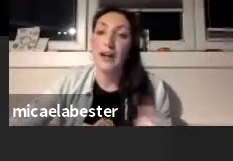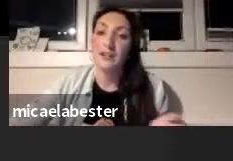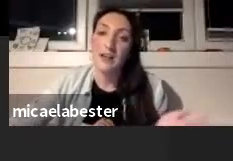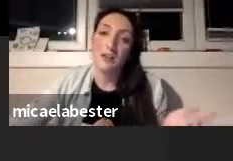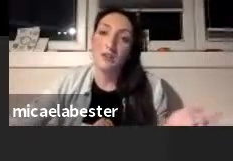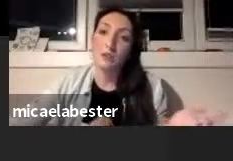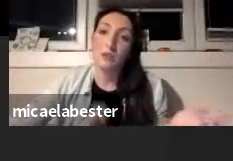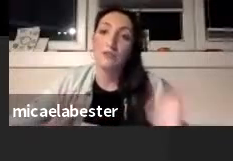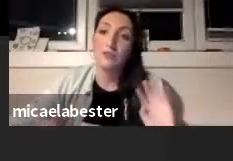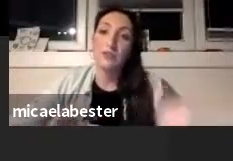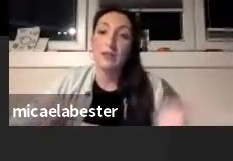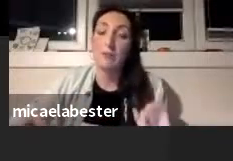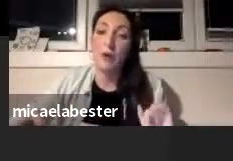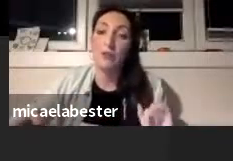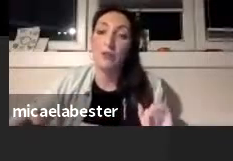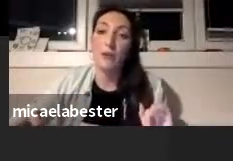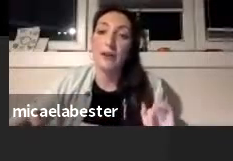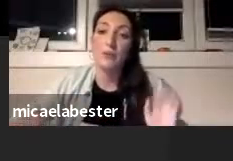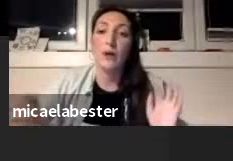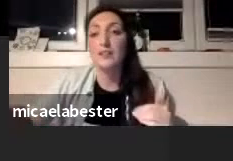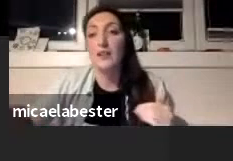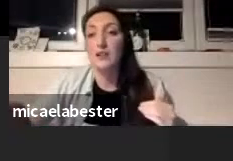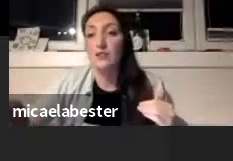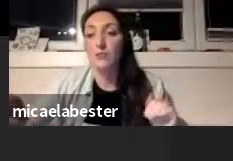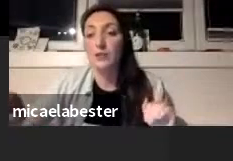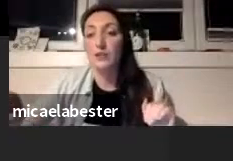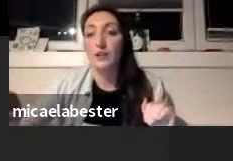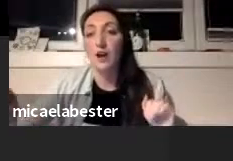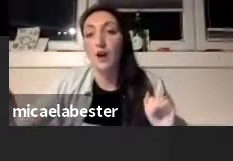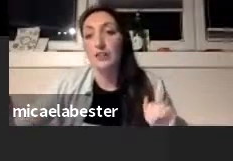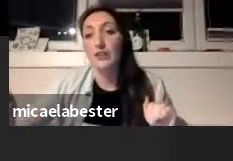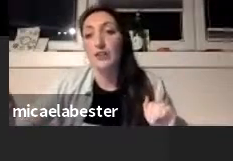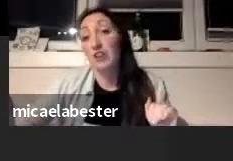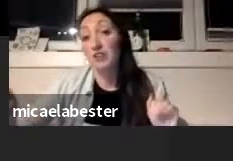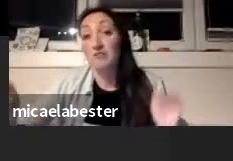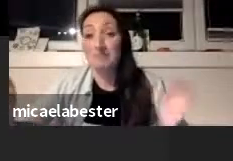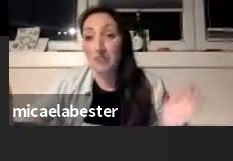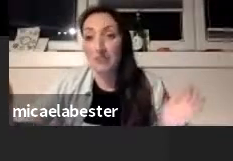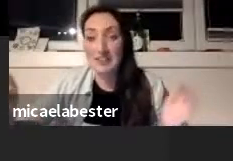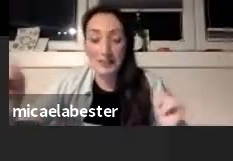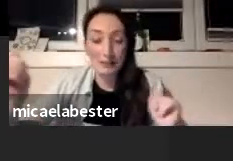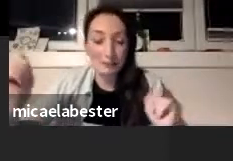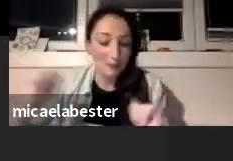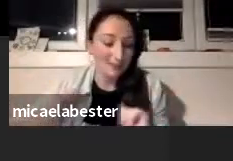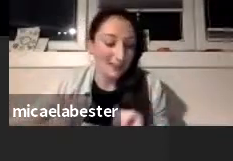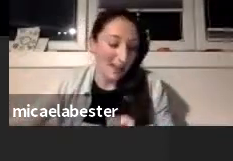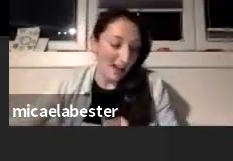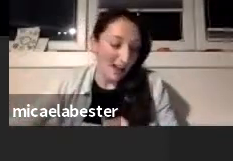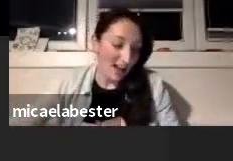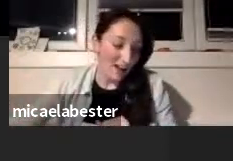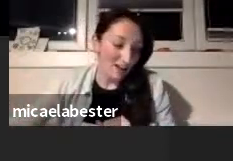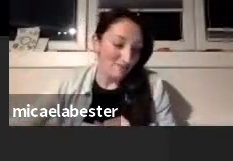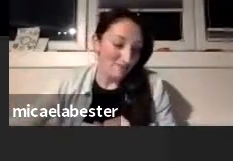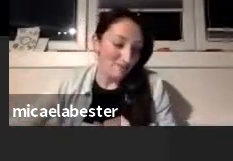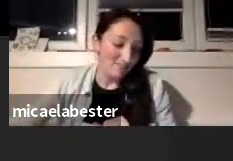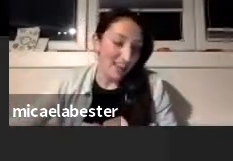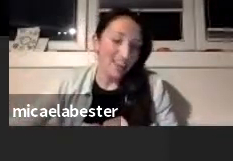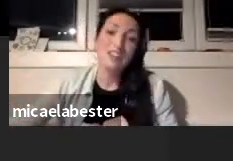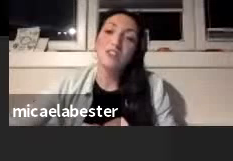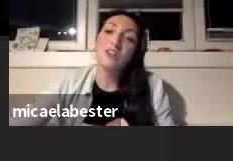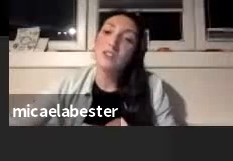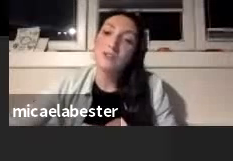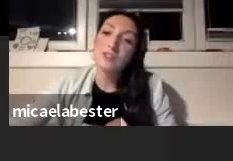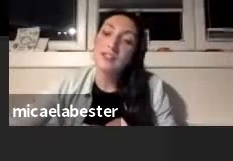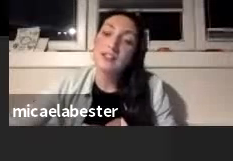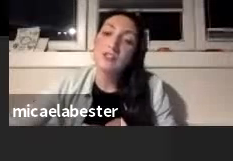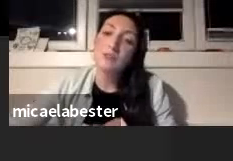usually Black signers will be fluent in both, while white signers will only know their own, obviously. And